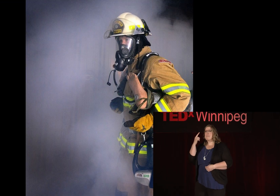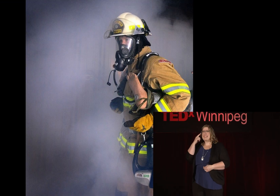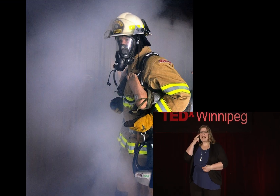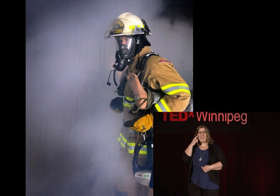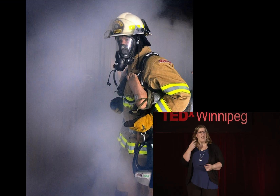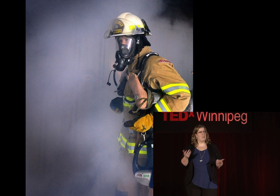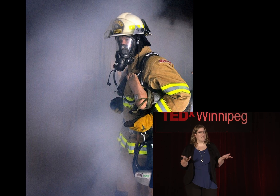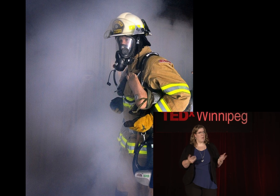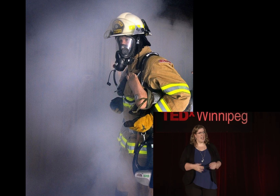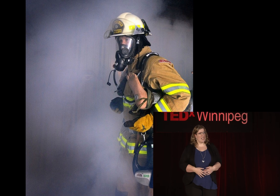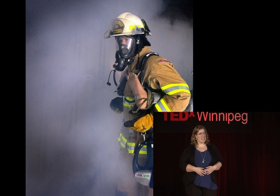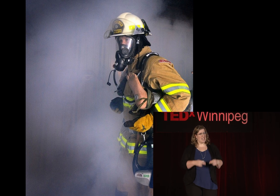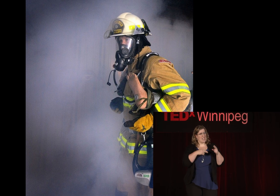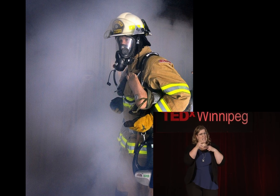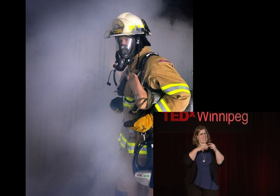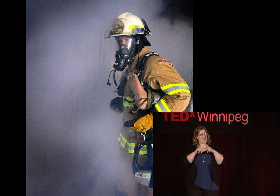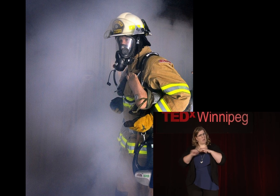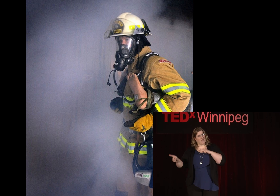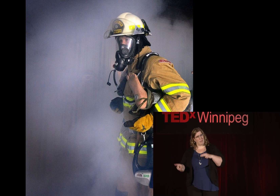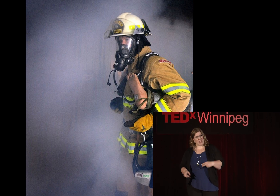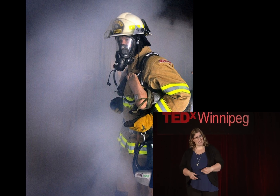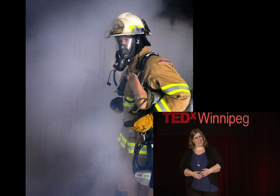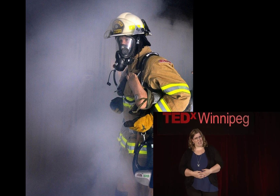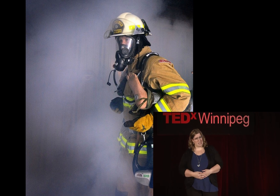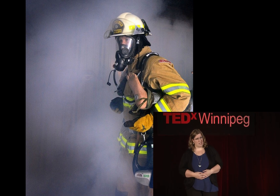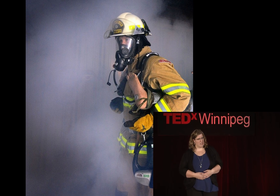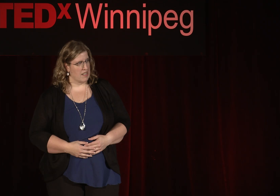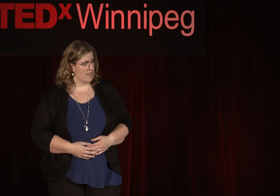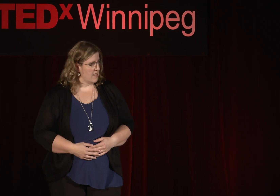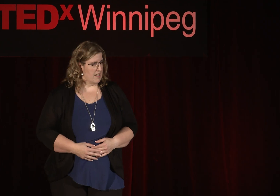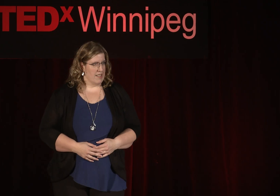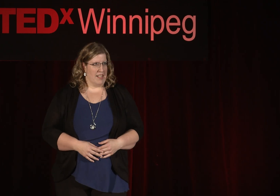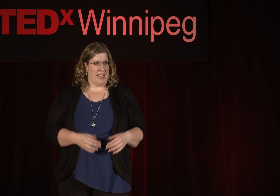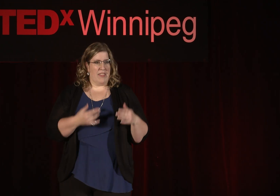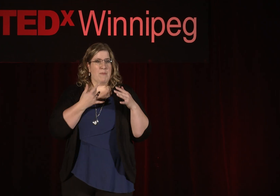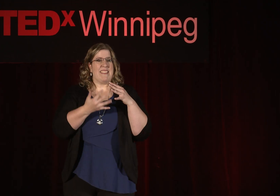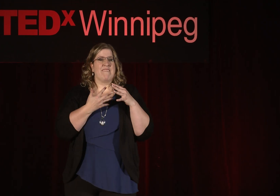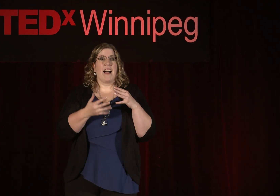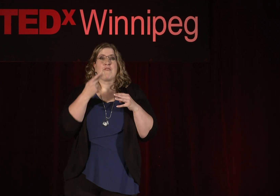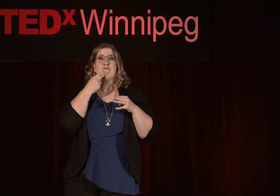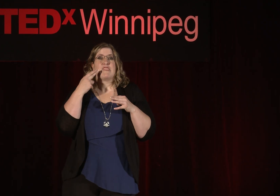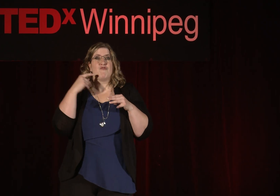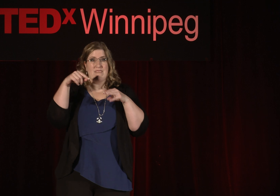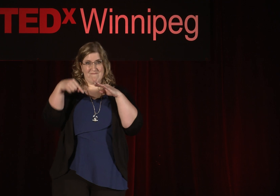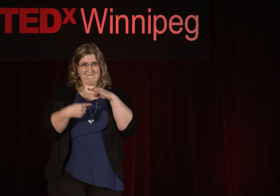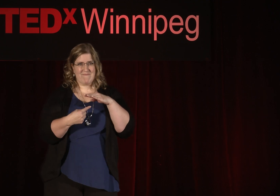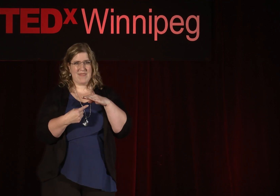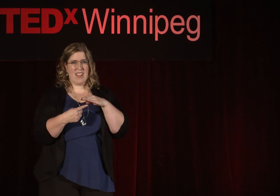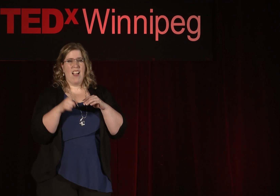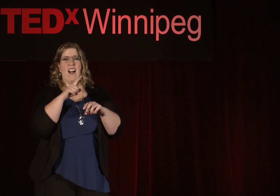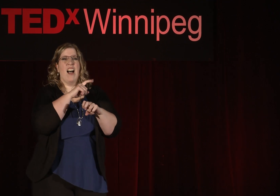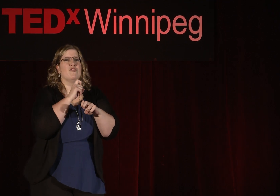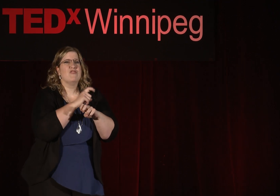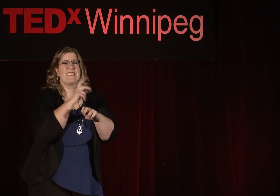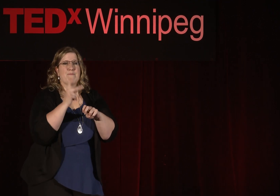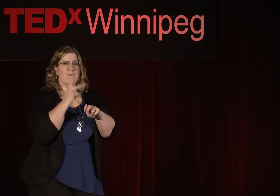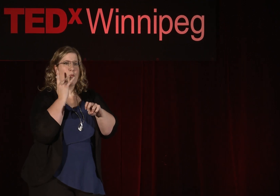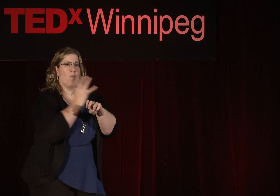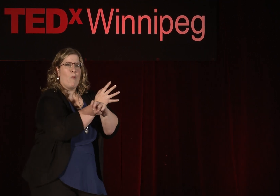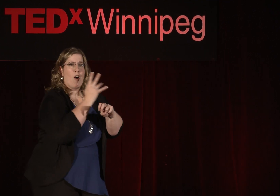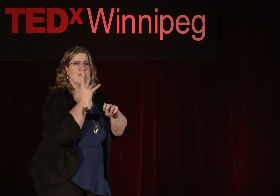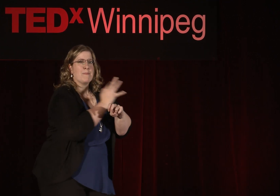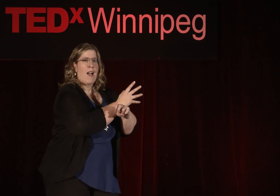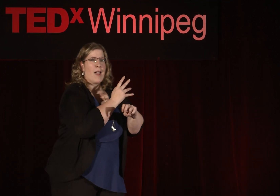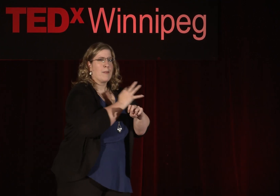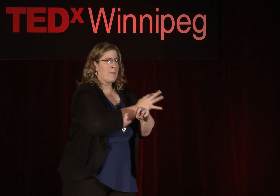My second thought was I should really leave the building, because there was a fire going on in the restaurant below, and although